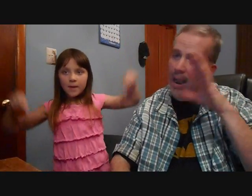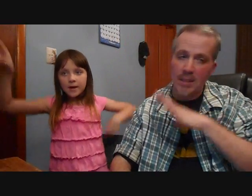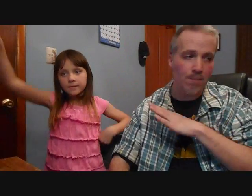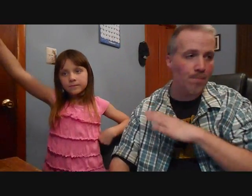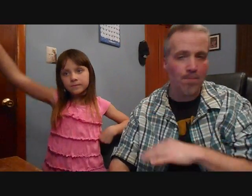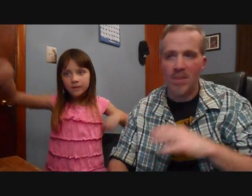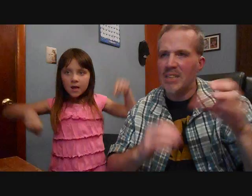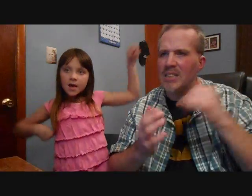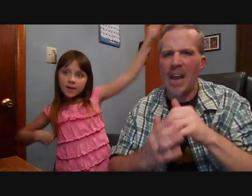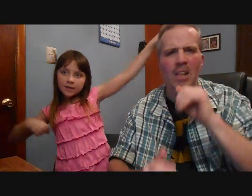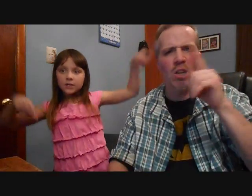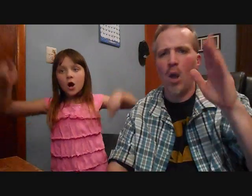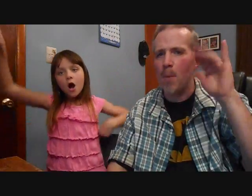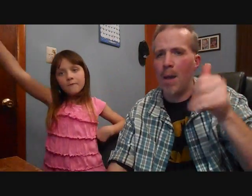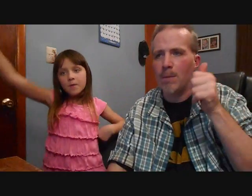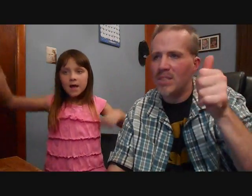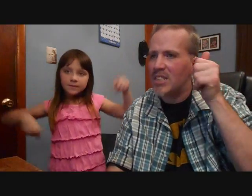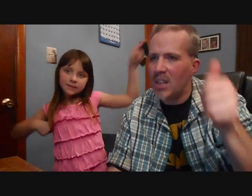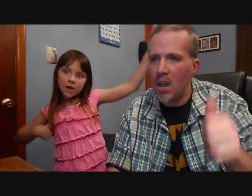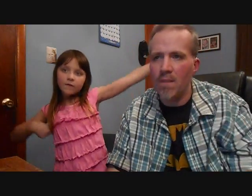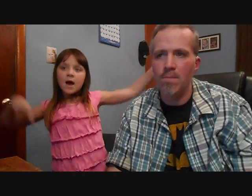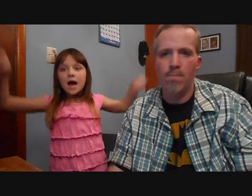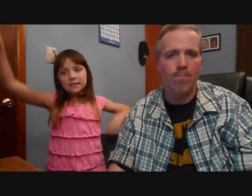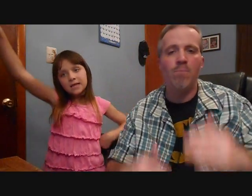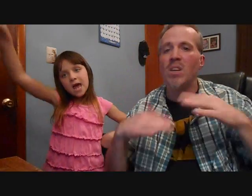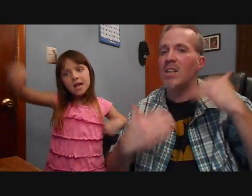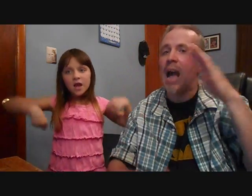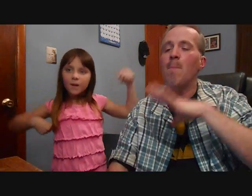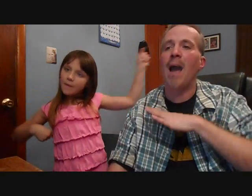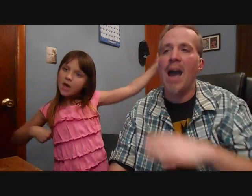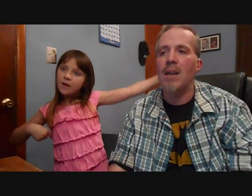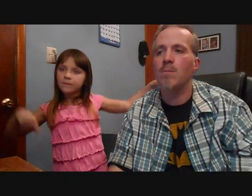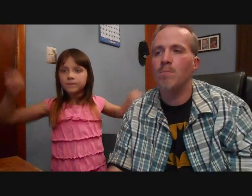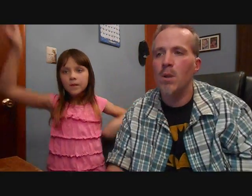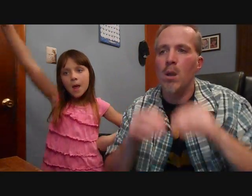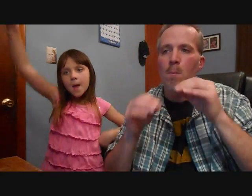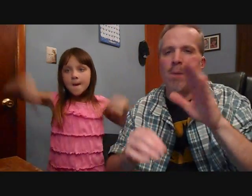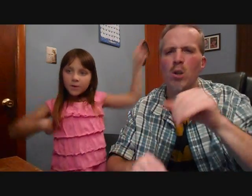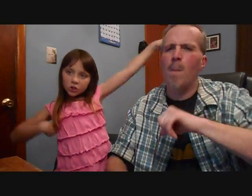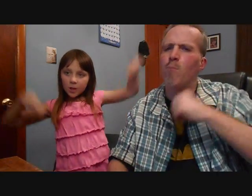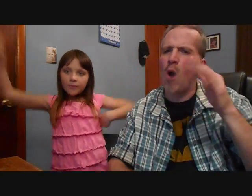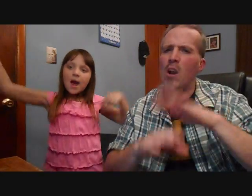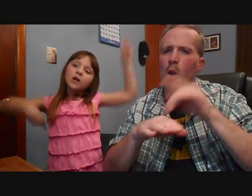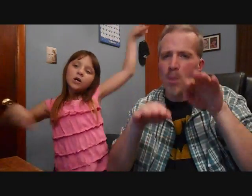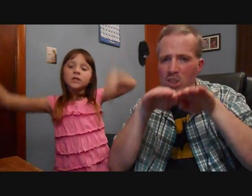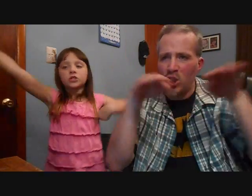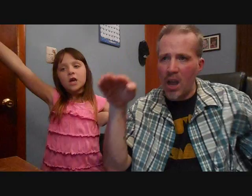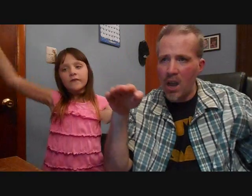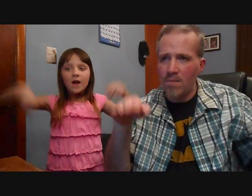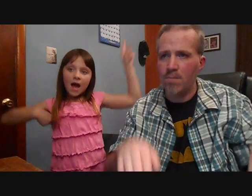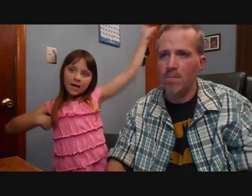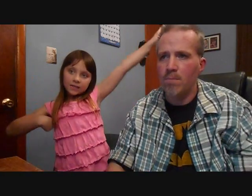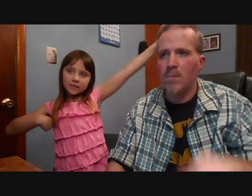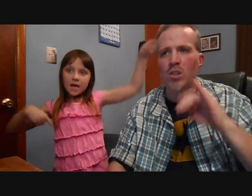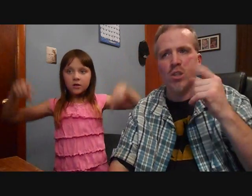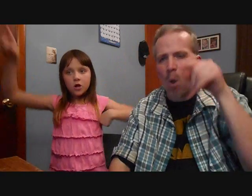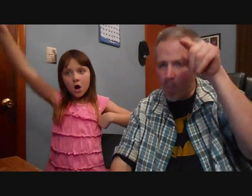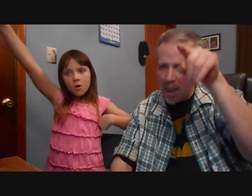Man Does it all by himself I said Young Man Put your pride on the shelf And just go